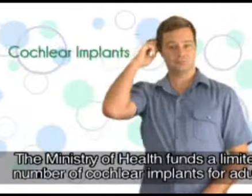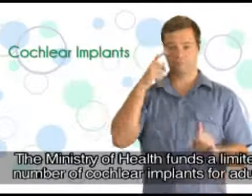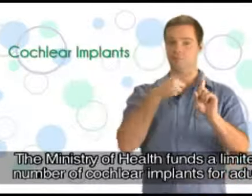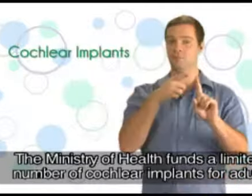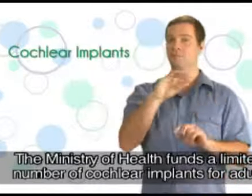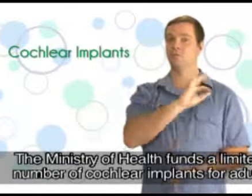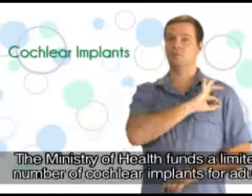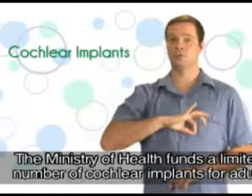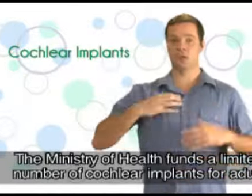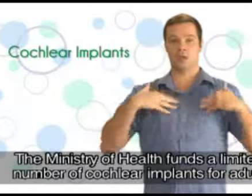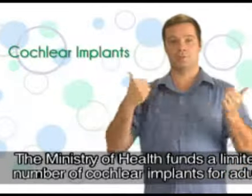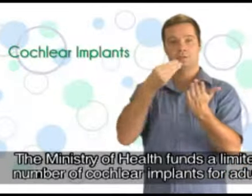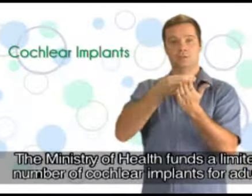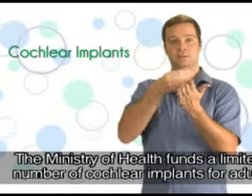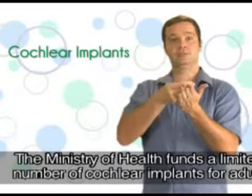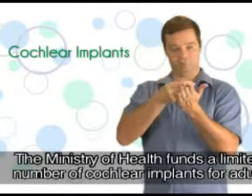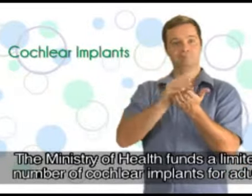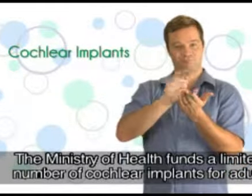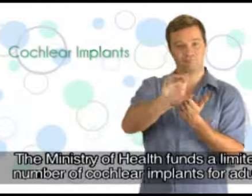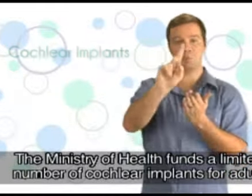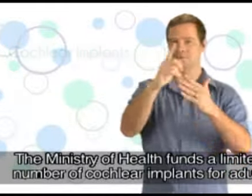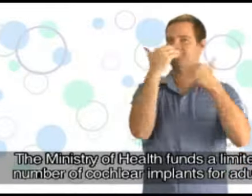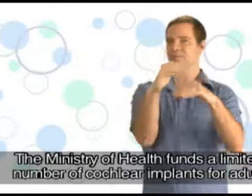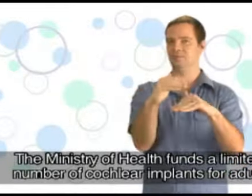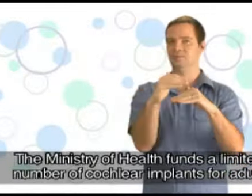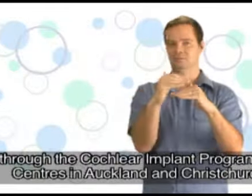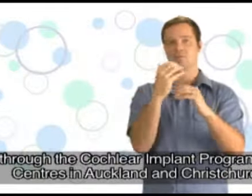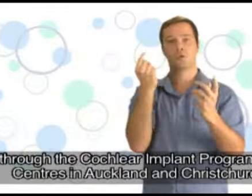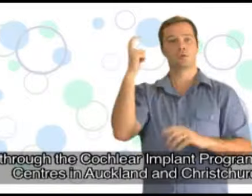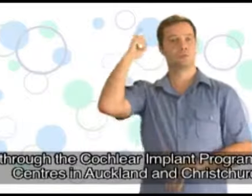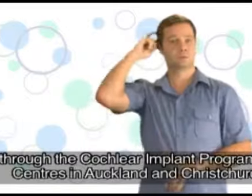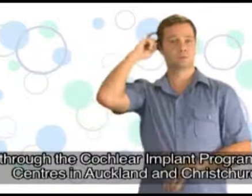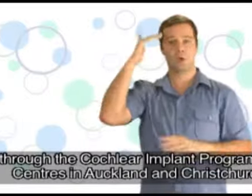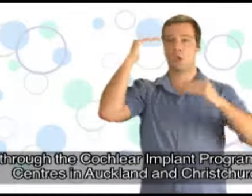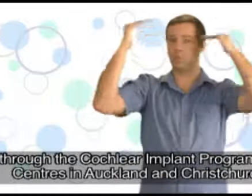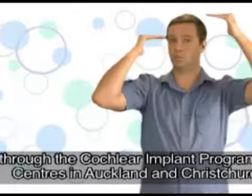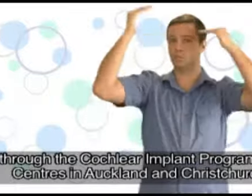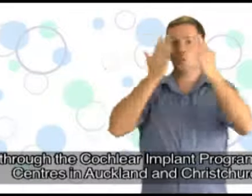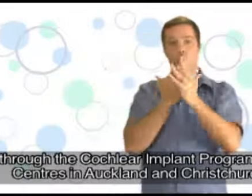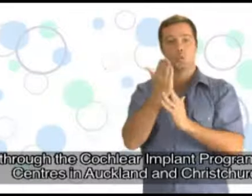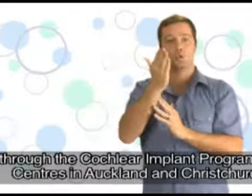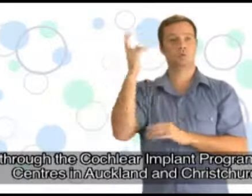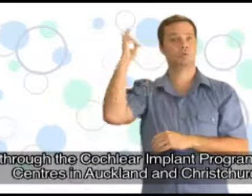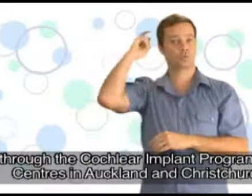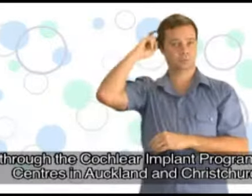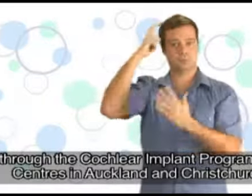The Ministry of Health funds a limited number of cochlear implants for adults through the Cochlear Implant Program centres in Auckland